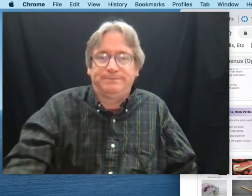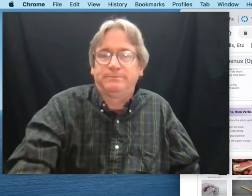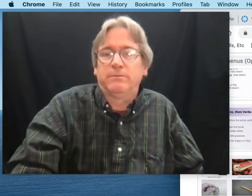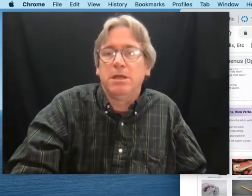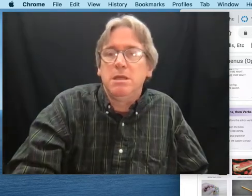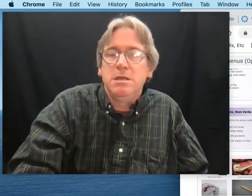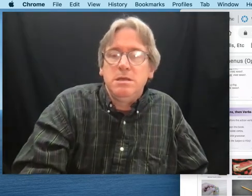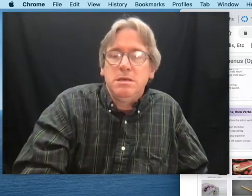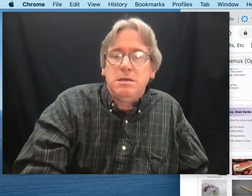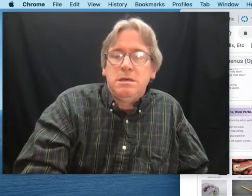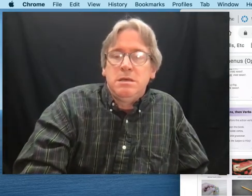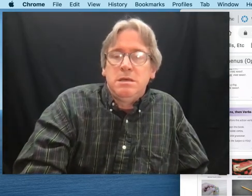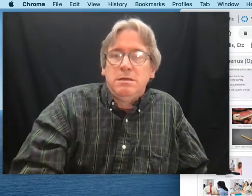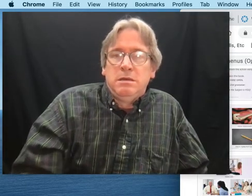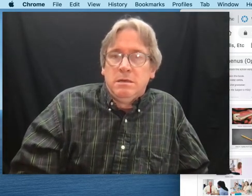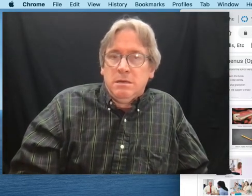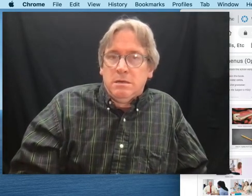timeout.